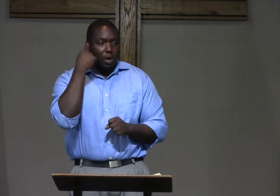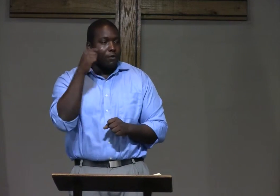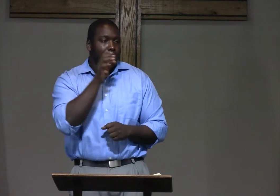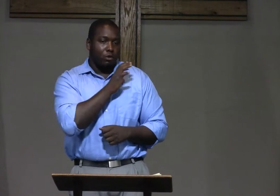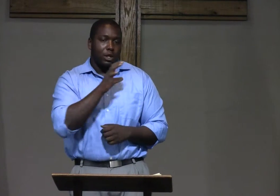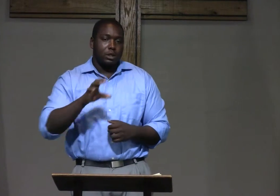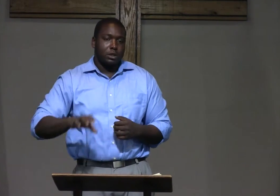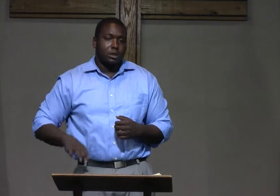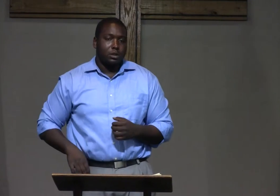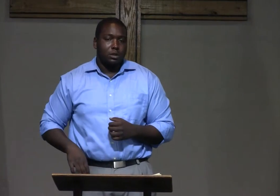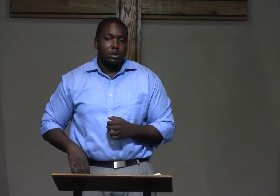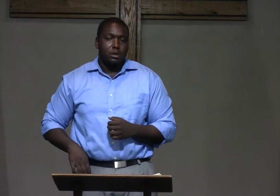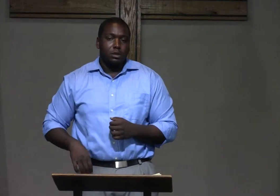way into heaven. It is not possible.